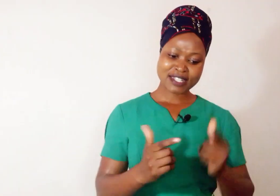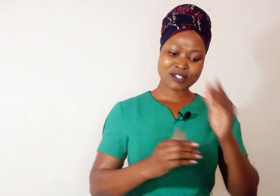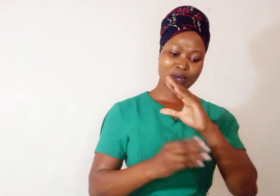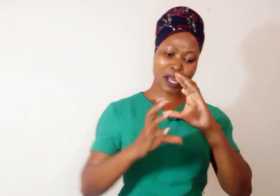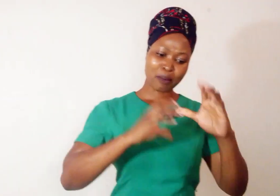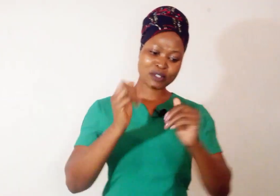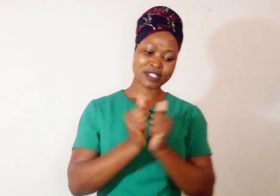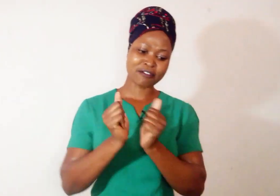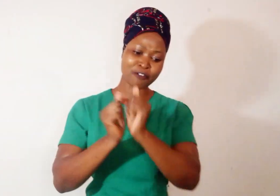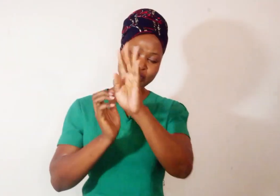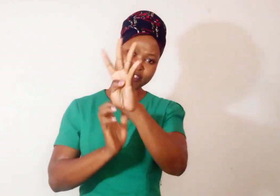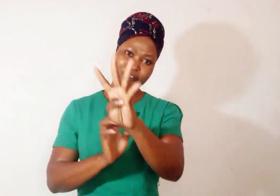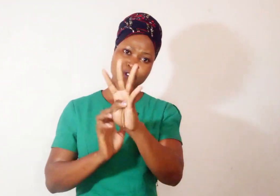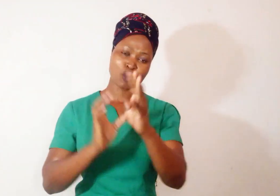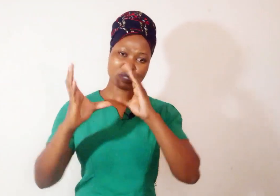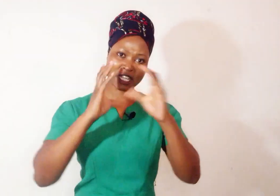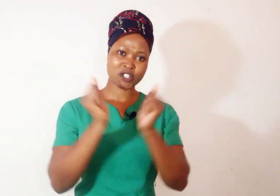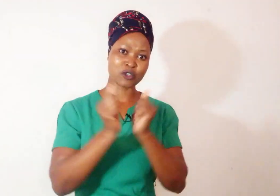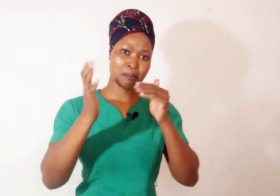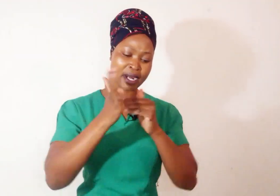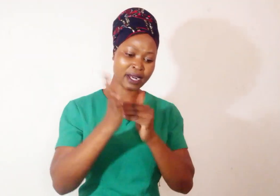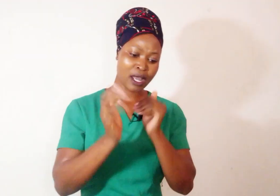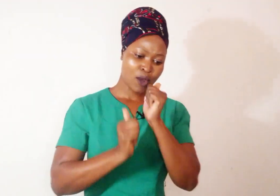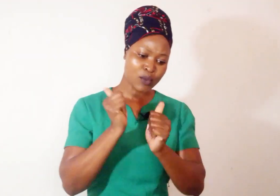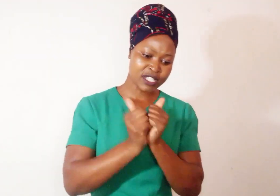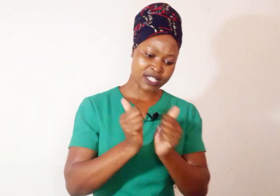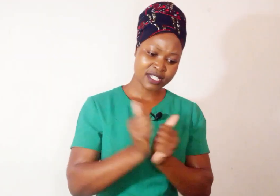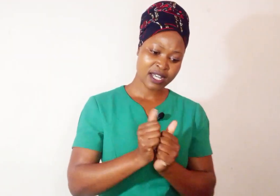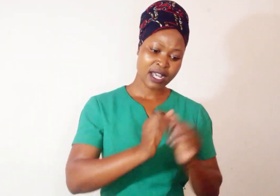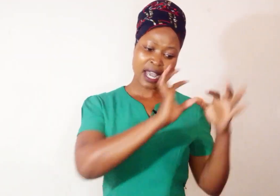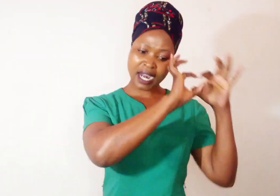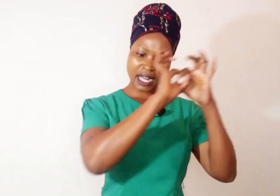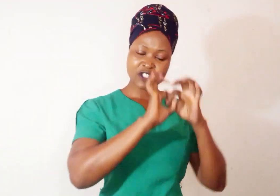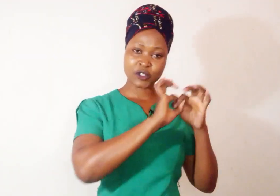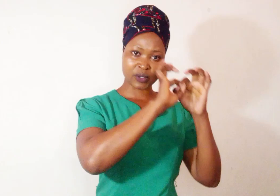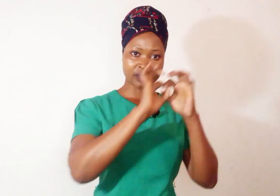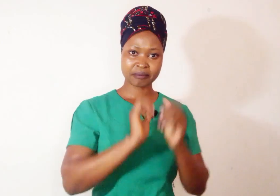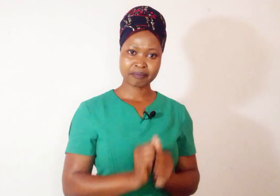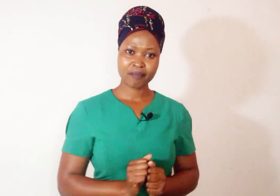Let's talk about the fourth communication barrier, which is cultural.